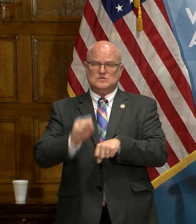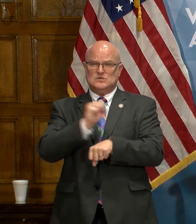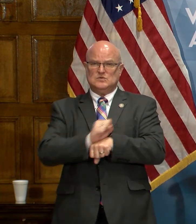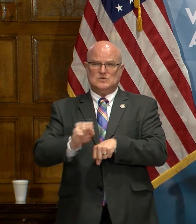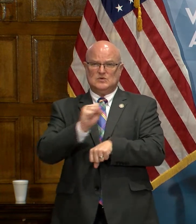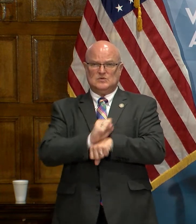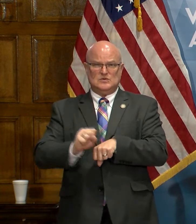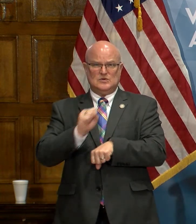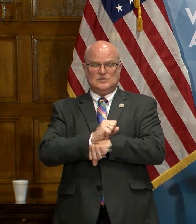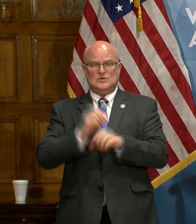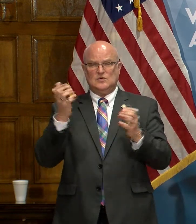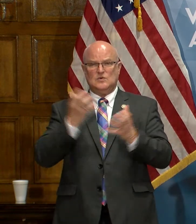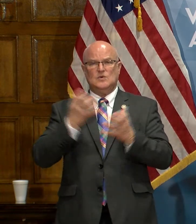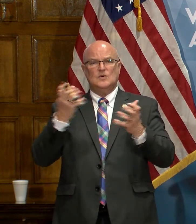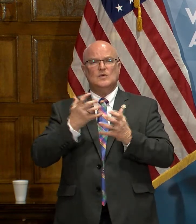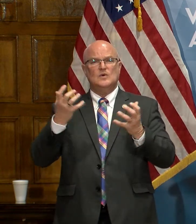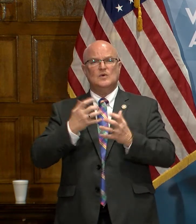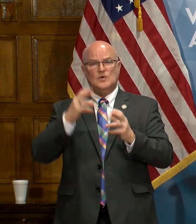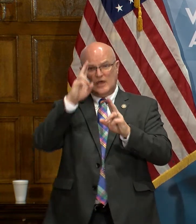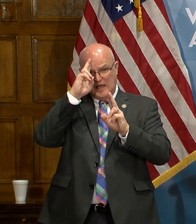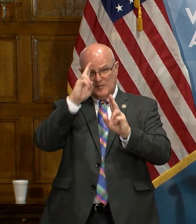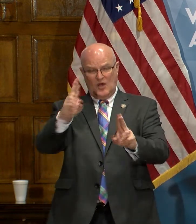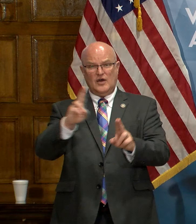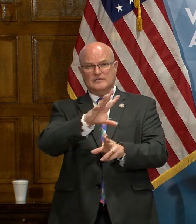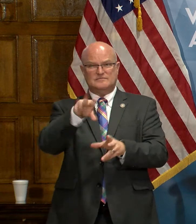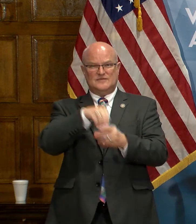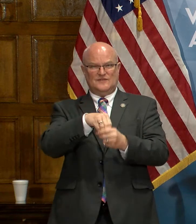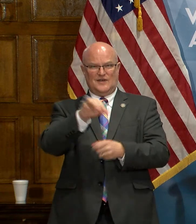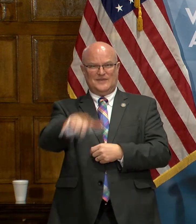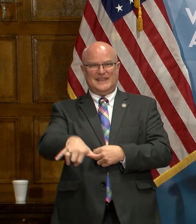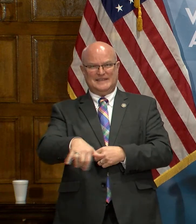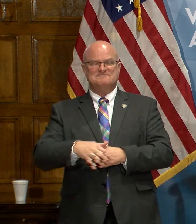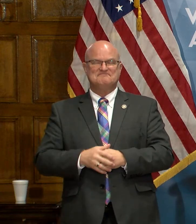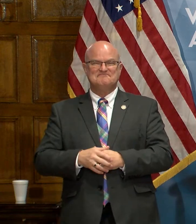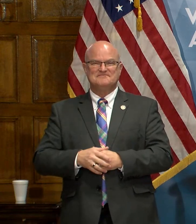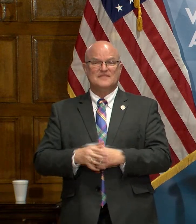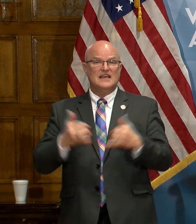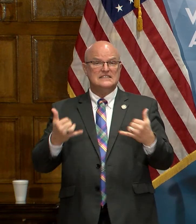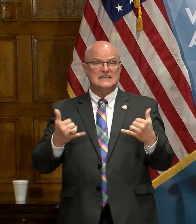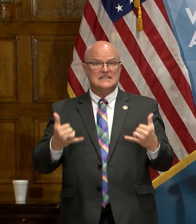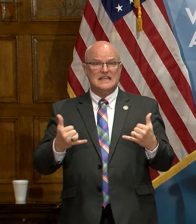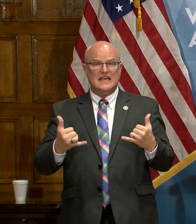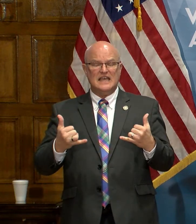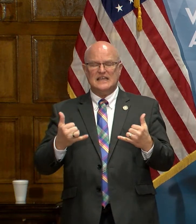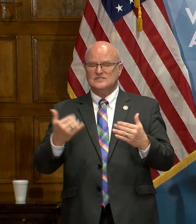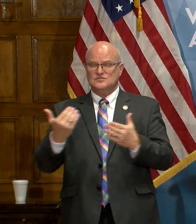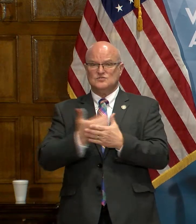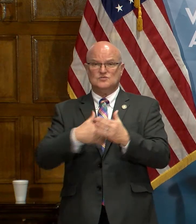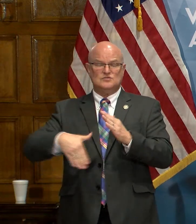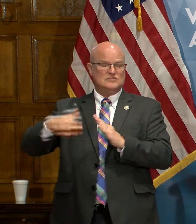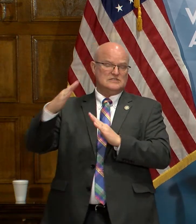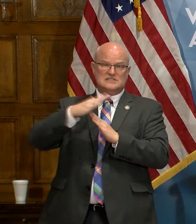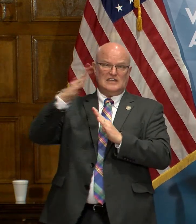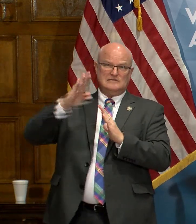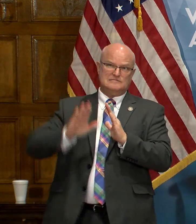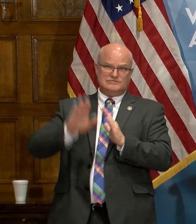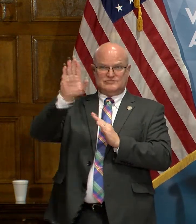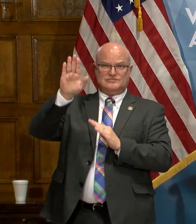provided. I'm honored to be counted one of them. Today is a new high water mark for my